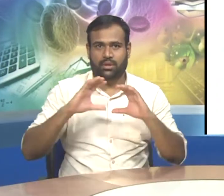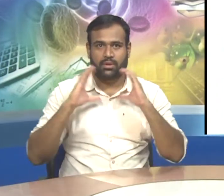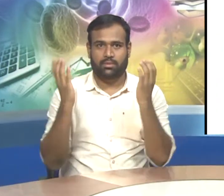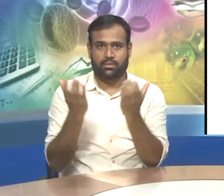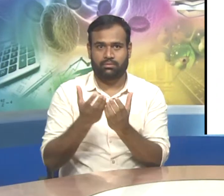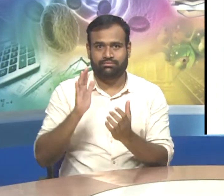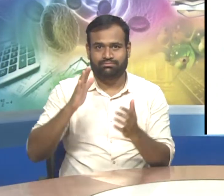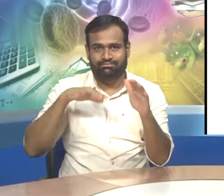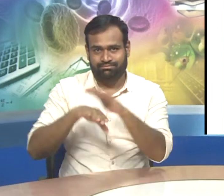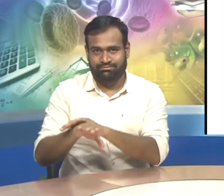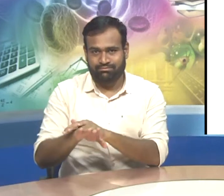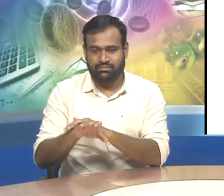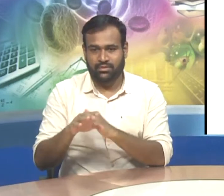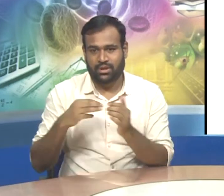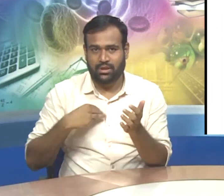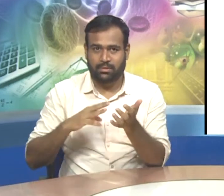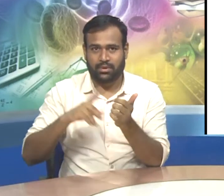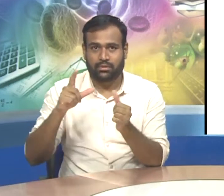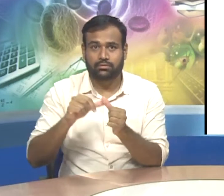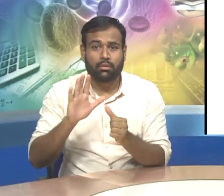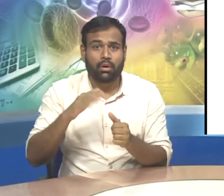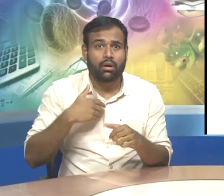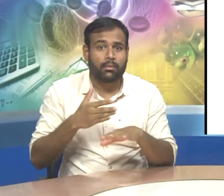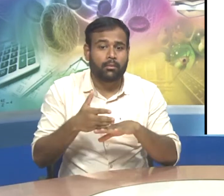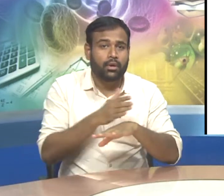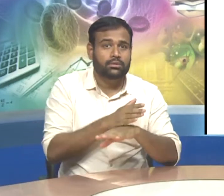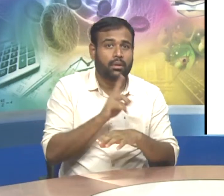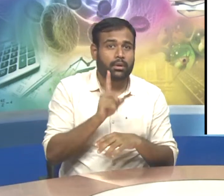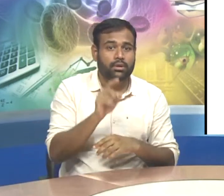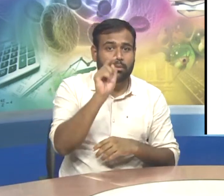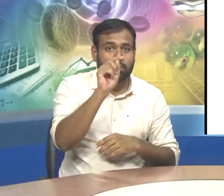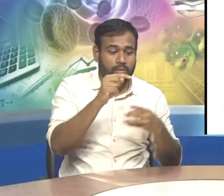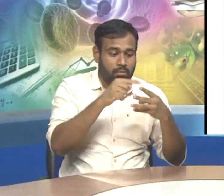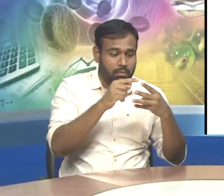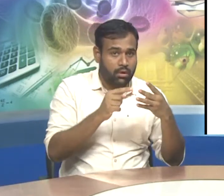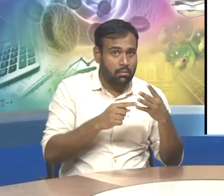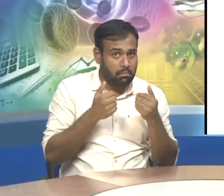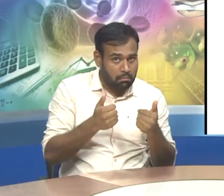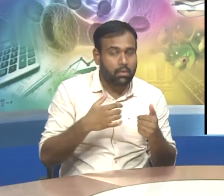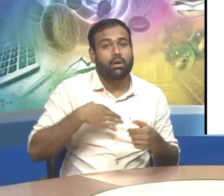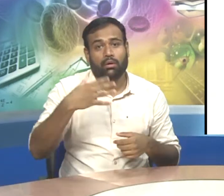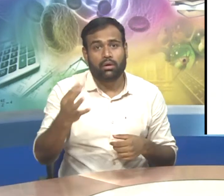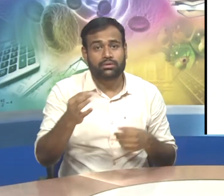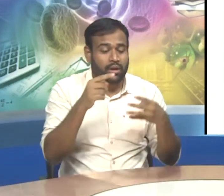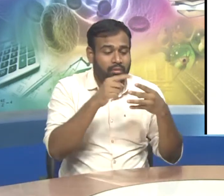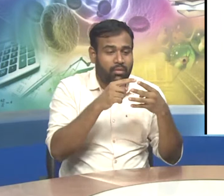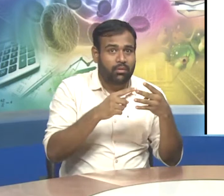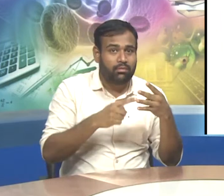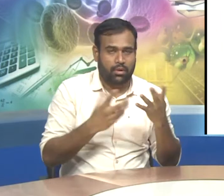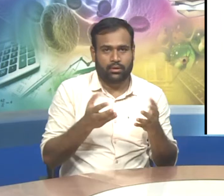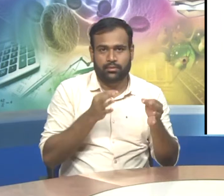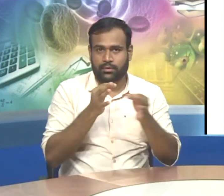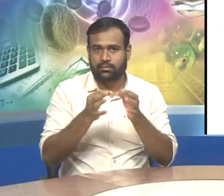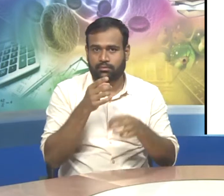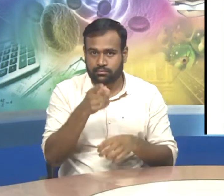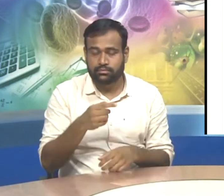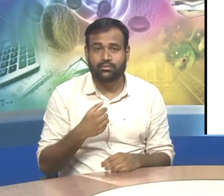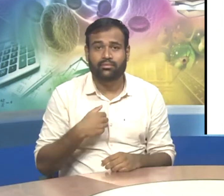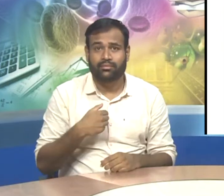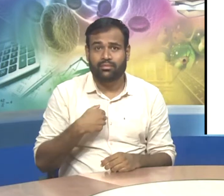Let us now understand the qualification of a member of Vidhan Sabha. There are certain qualifications which are